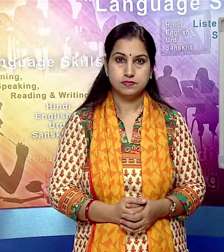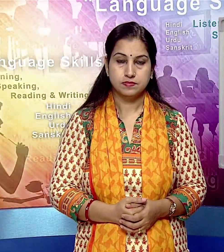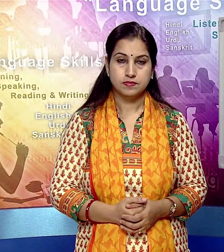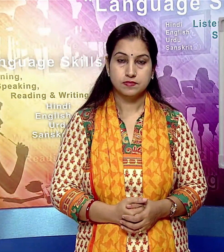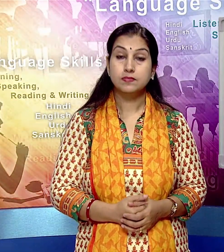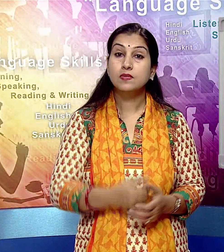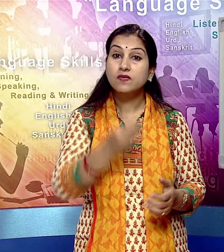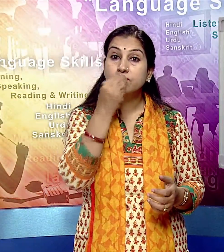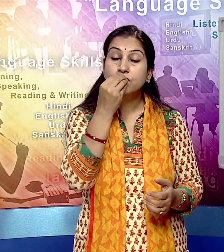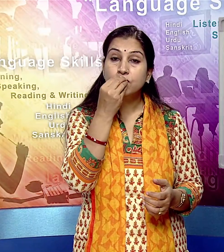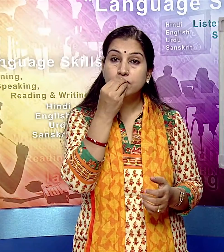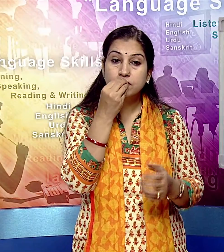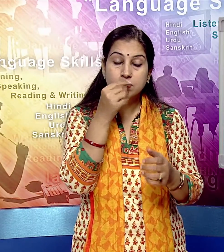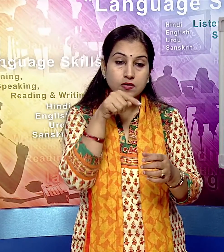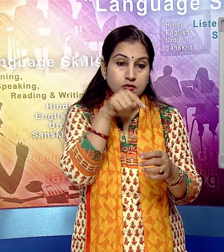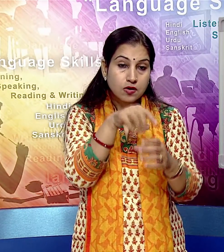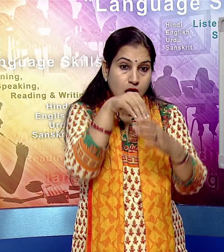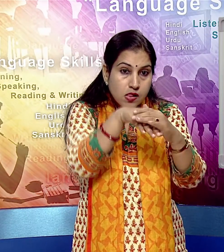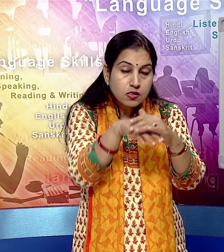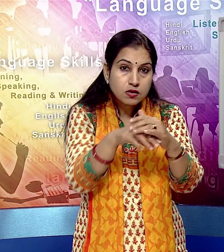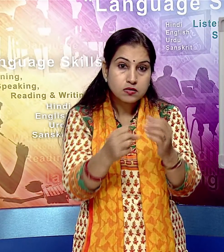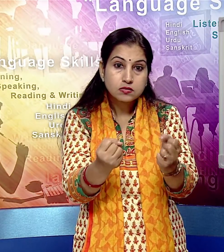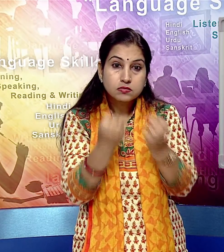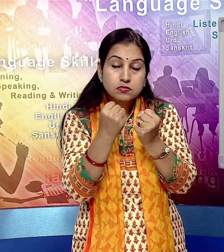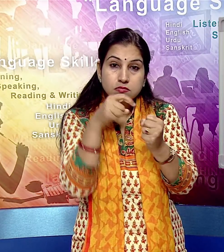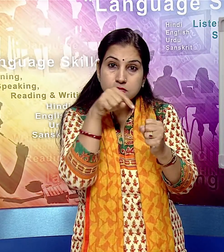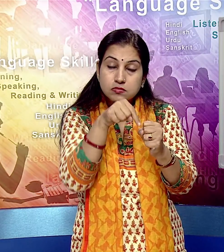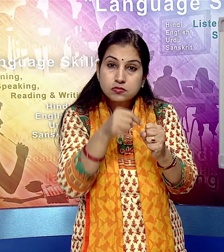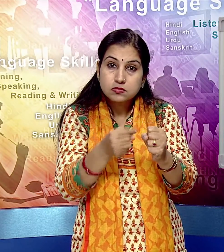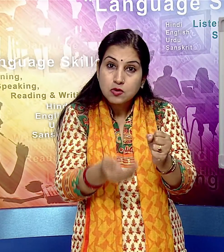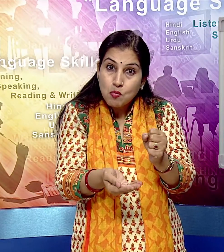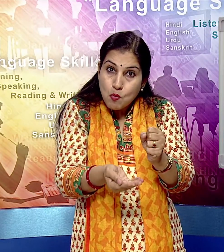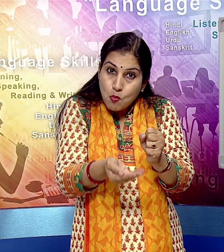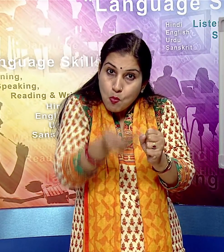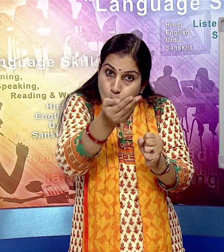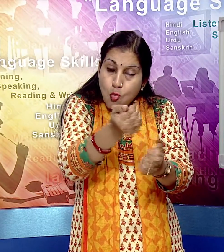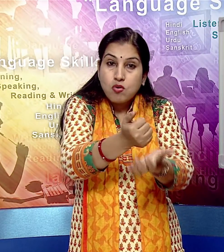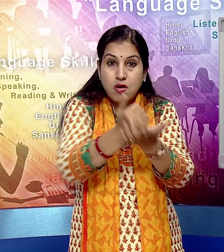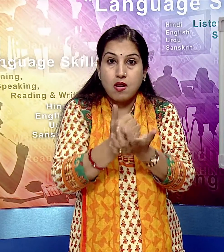Food enrichment helps to increase nutrient content in the food,